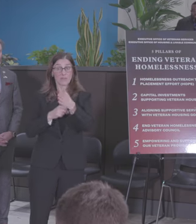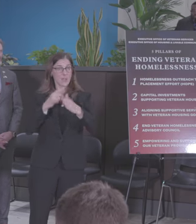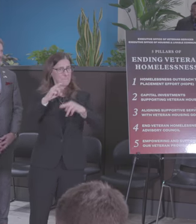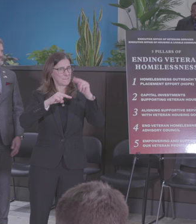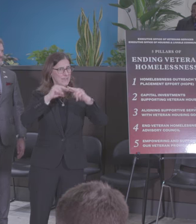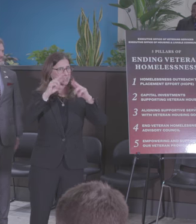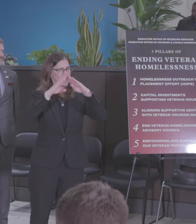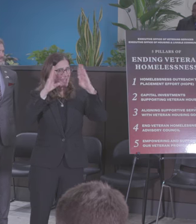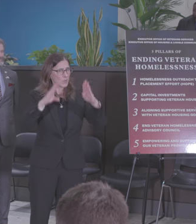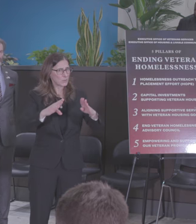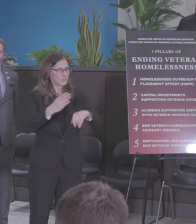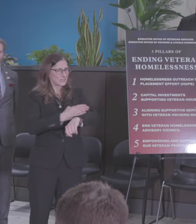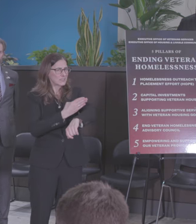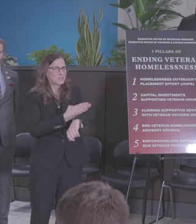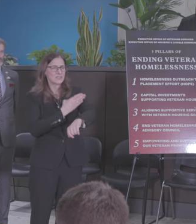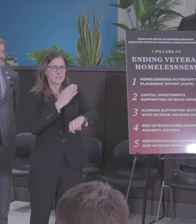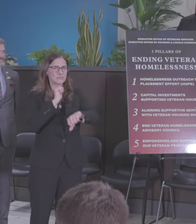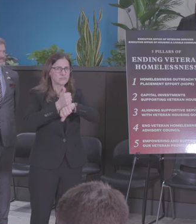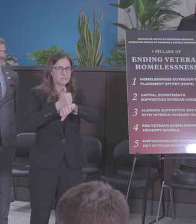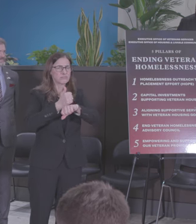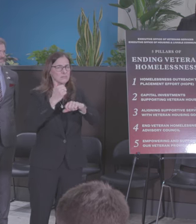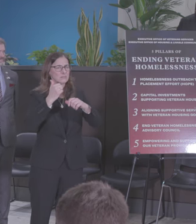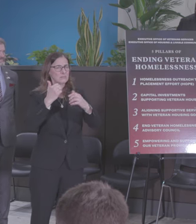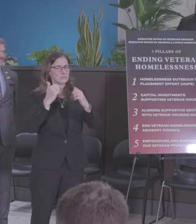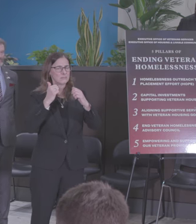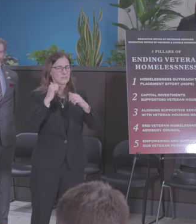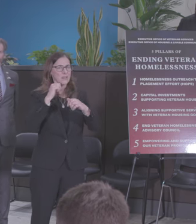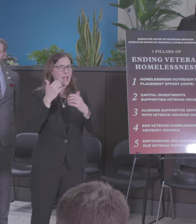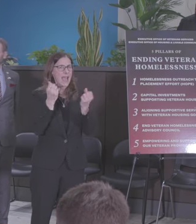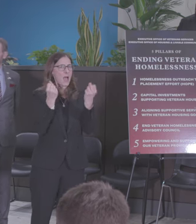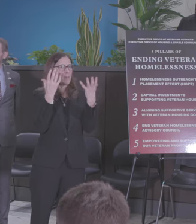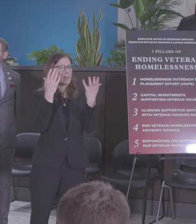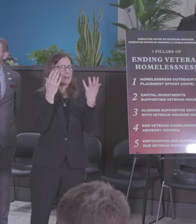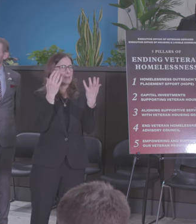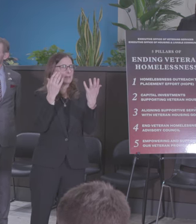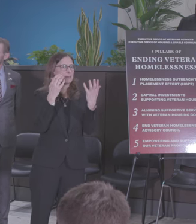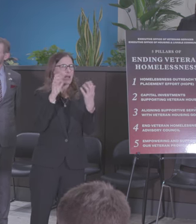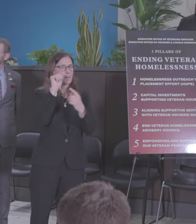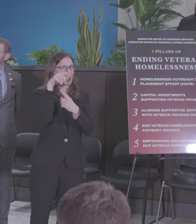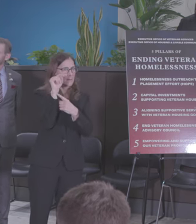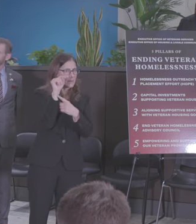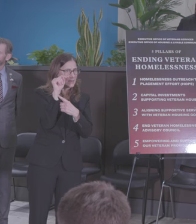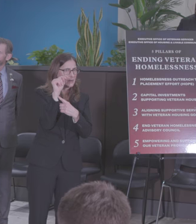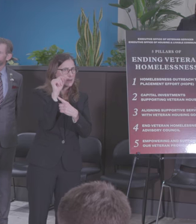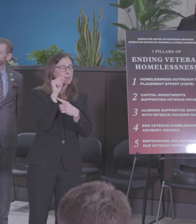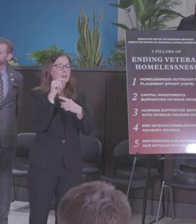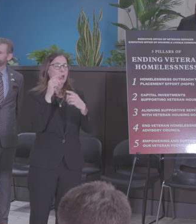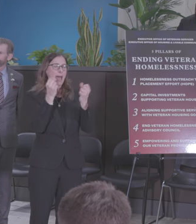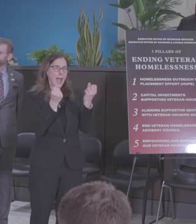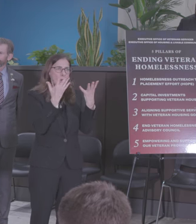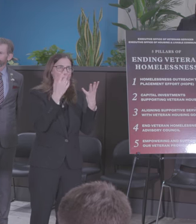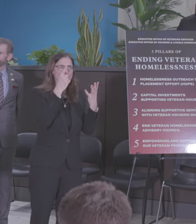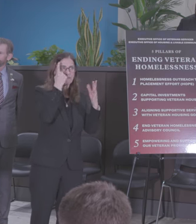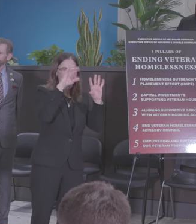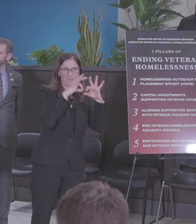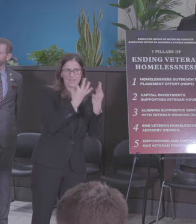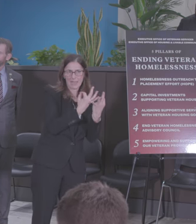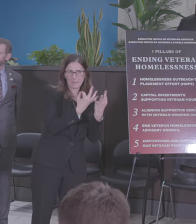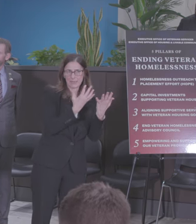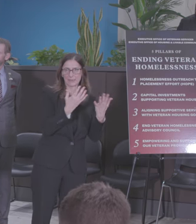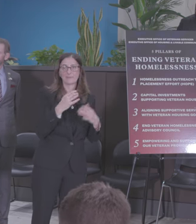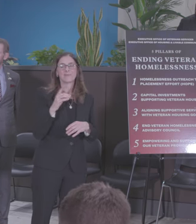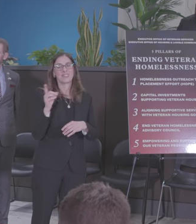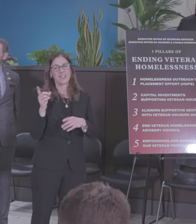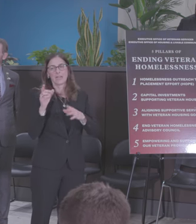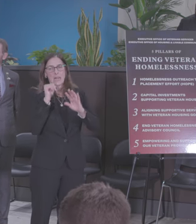How many Yeah, so it's unclear right now. As we know,